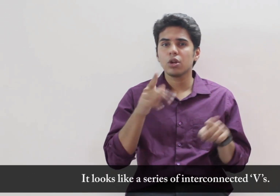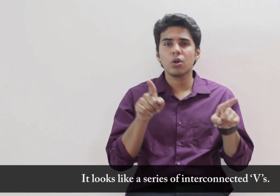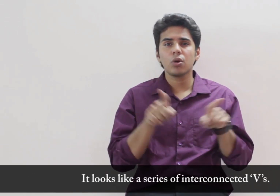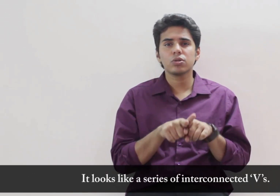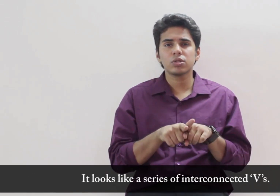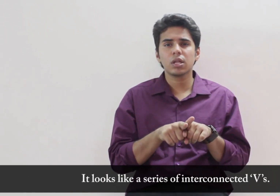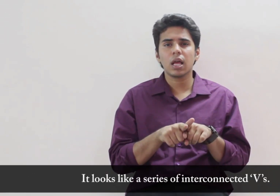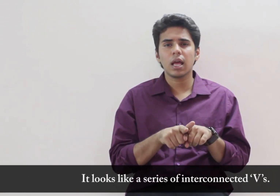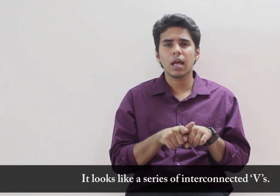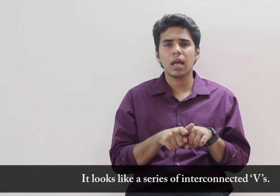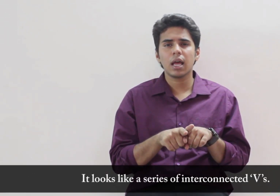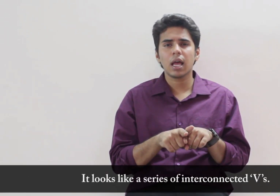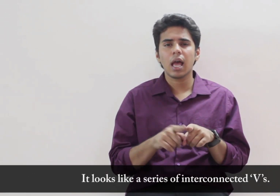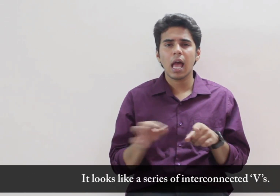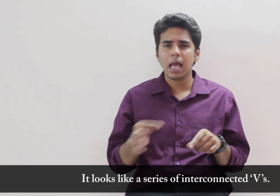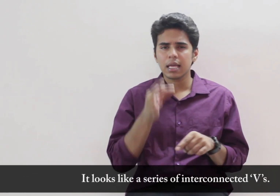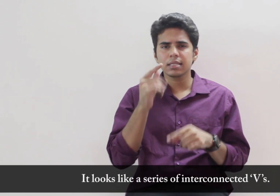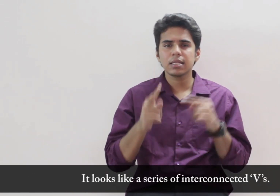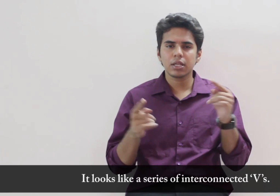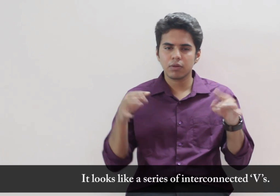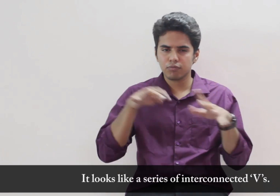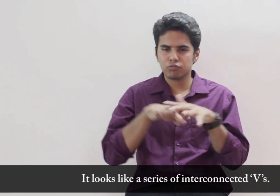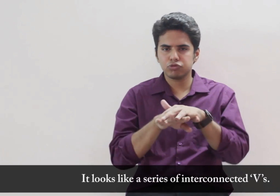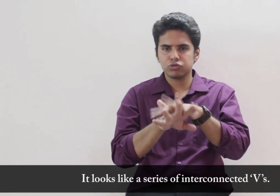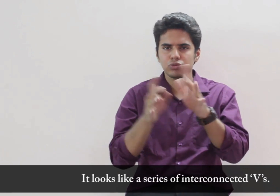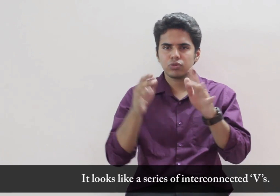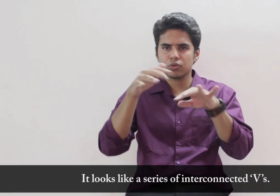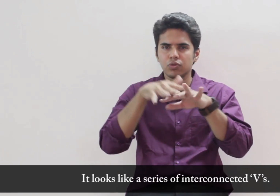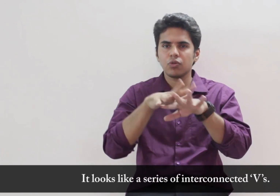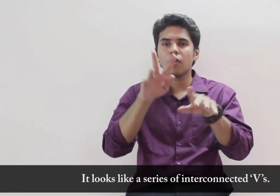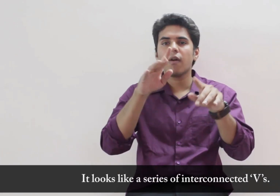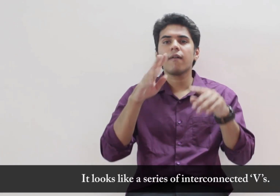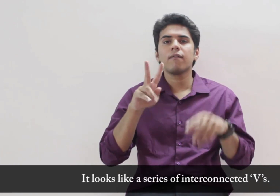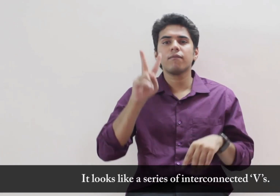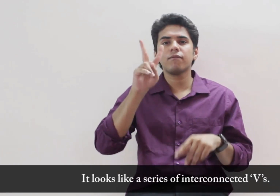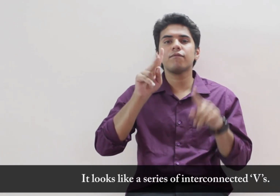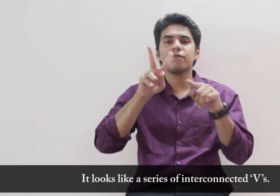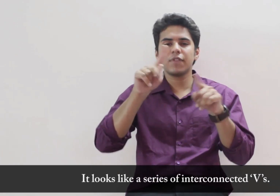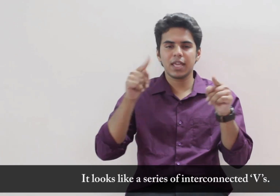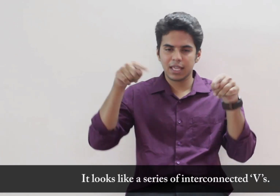It looks like a series of interconnected V's.